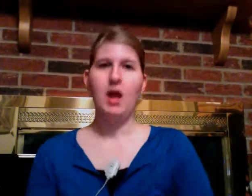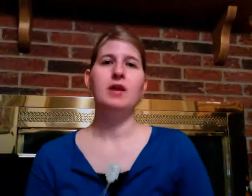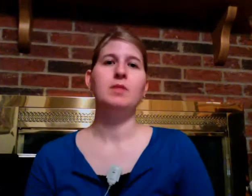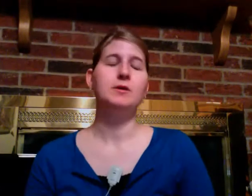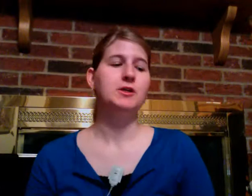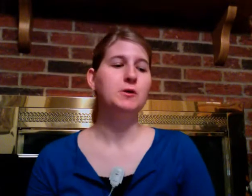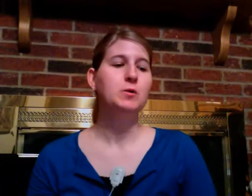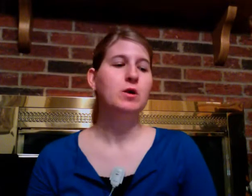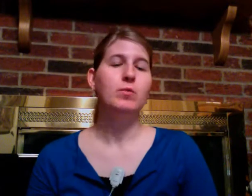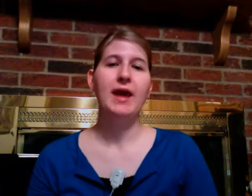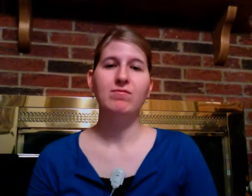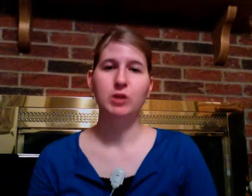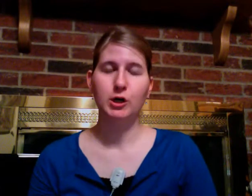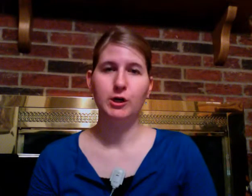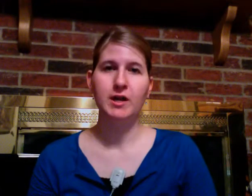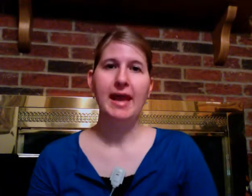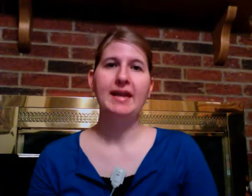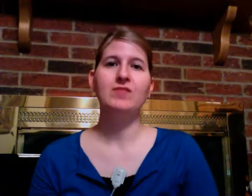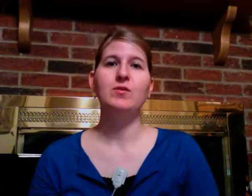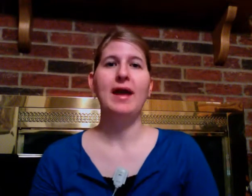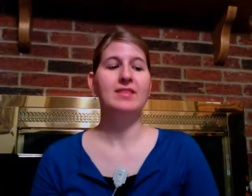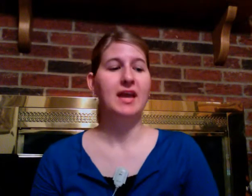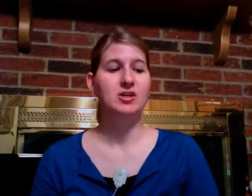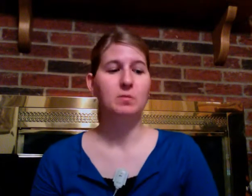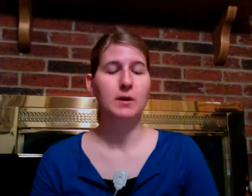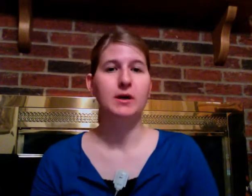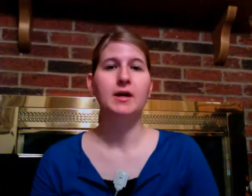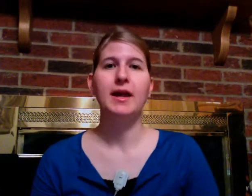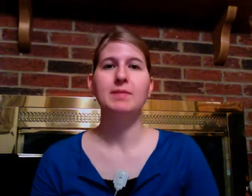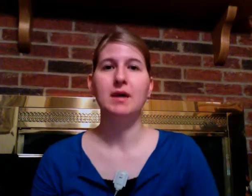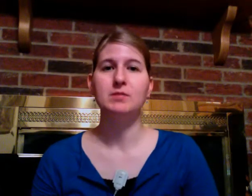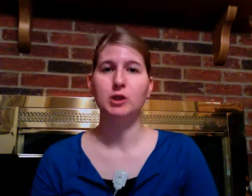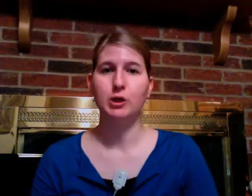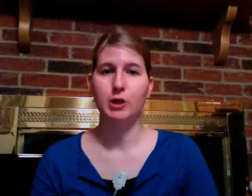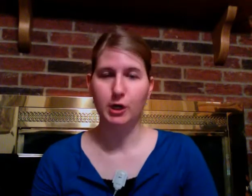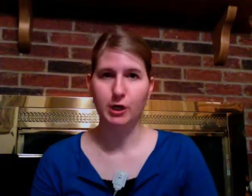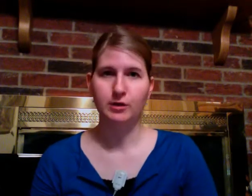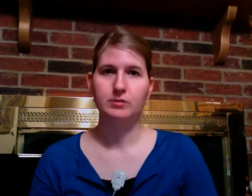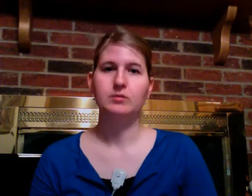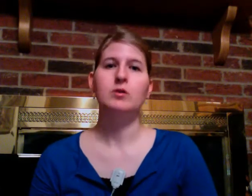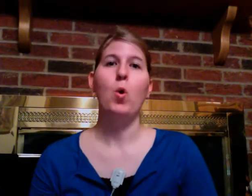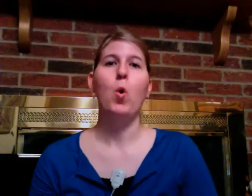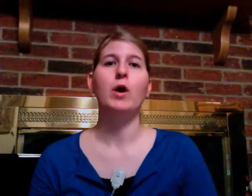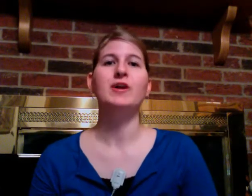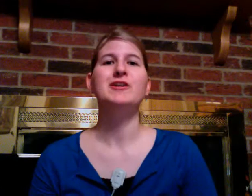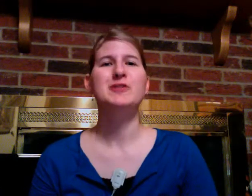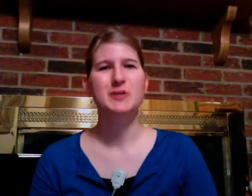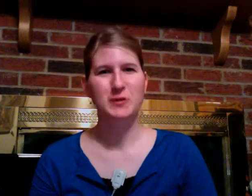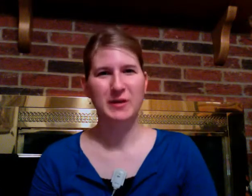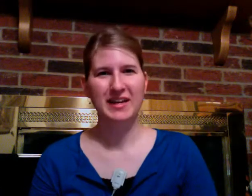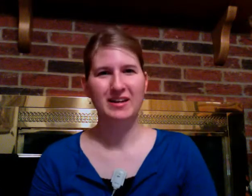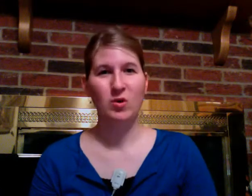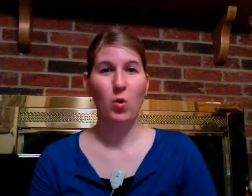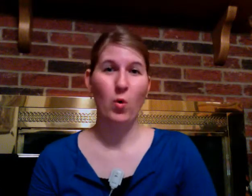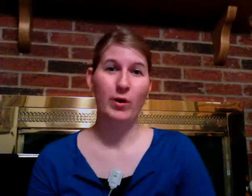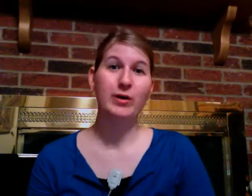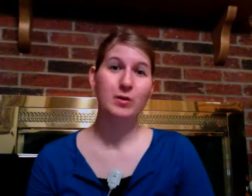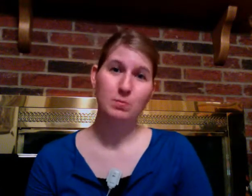Number 2, we have learn. Again, if you add the agent marker, it becomes learner, or student, or